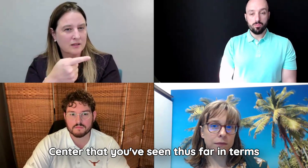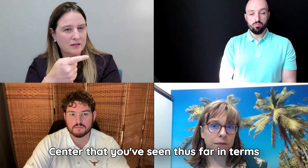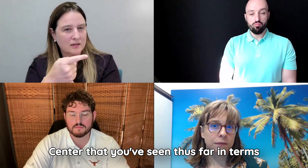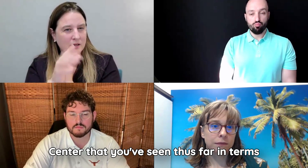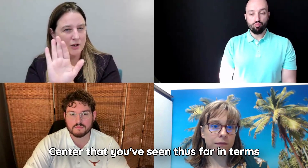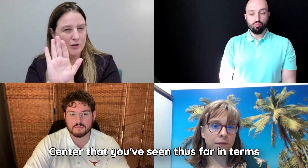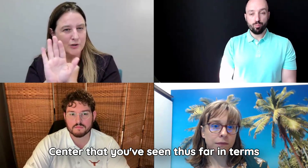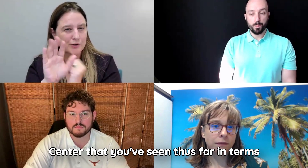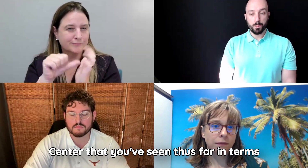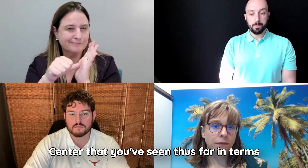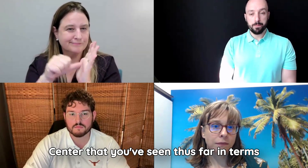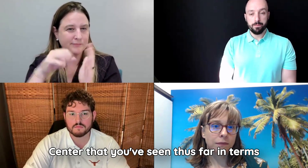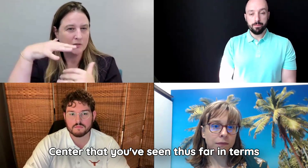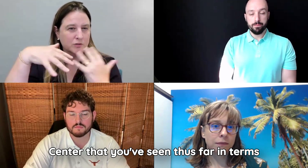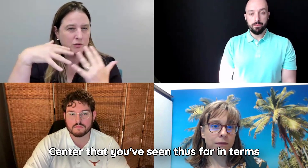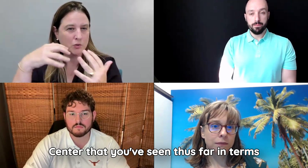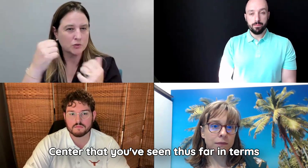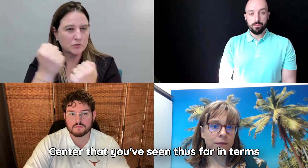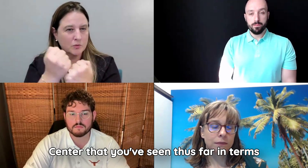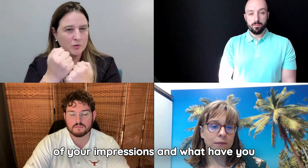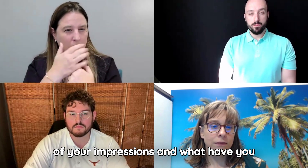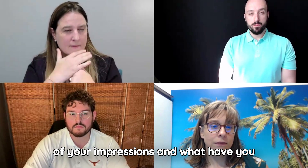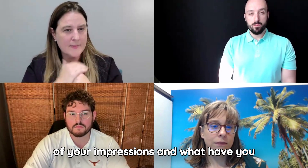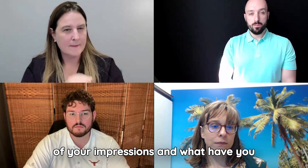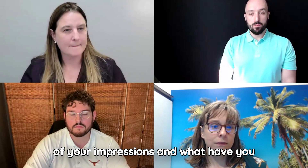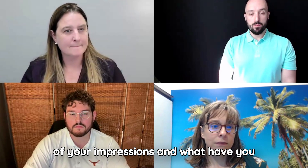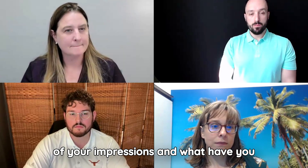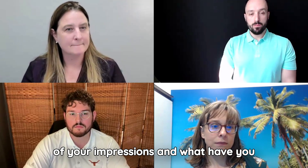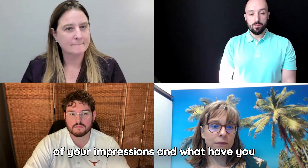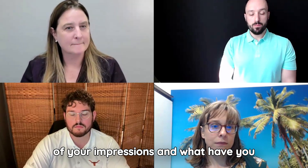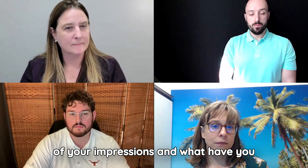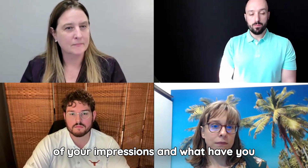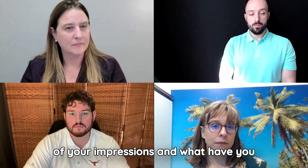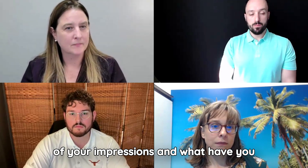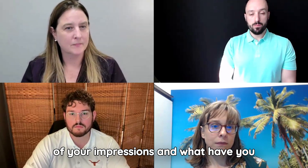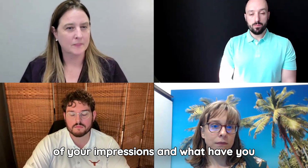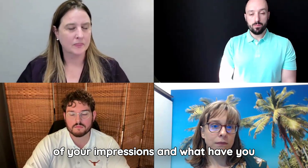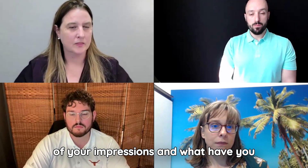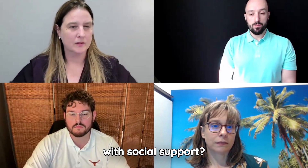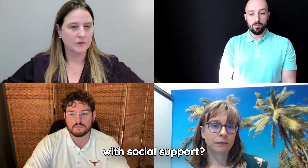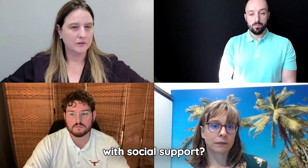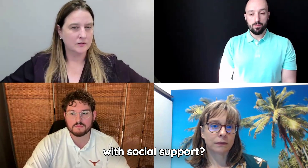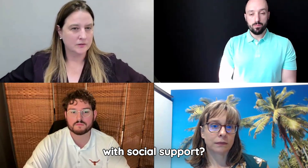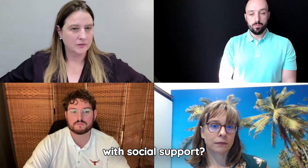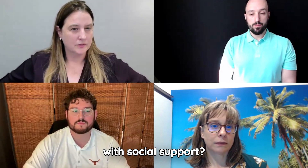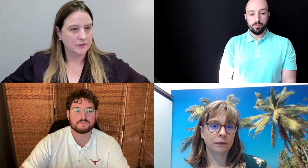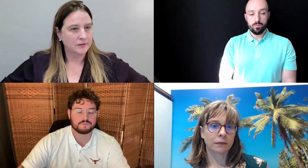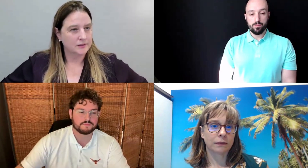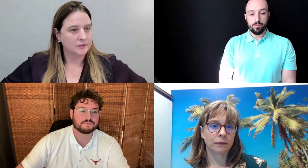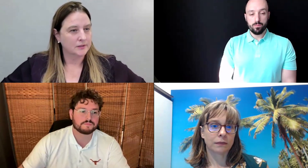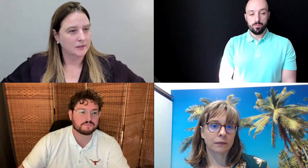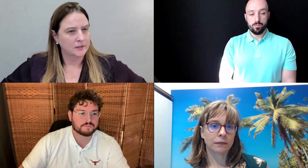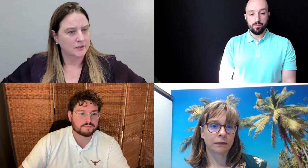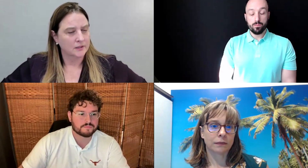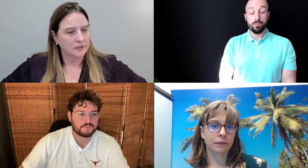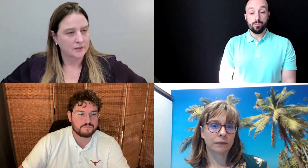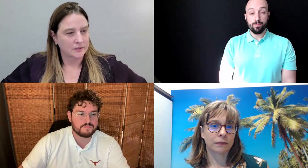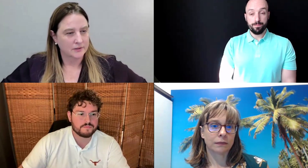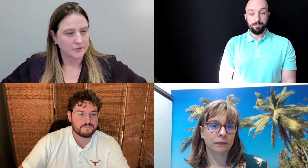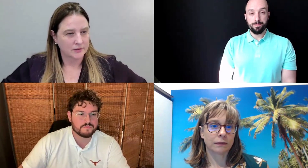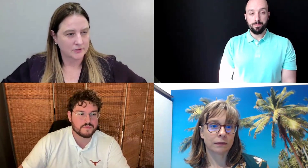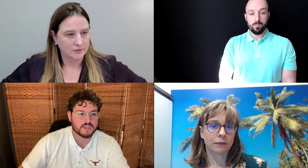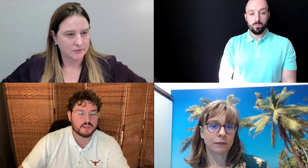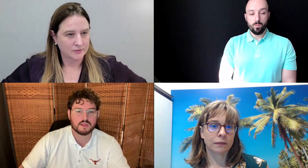seen thus far in terms of your impressions and what have you with social support.